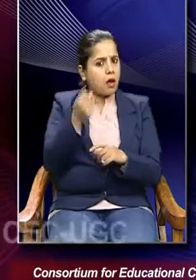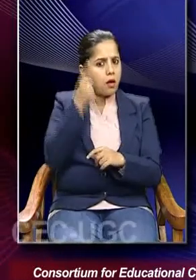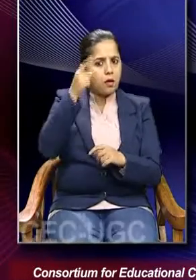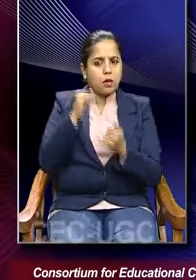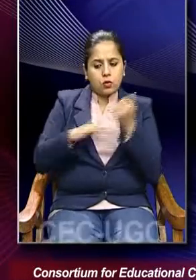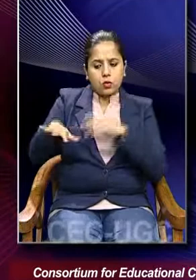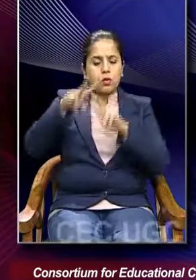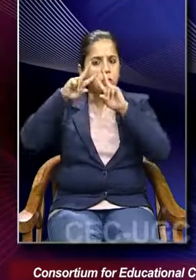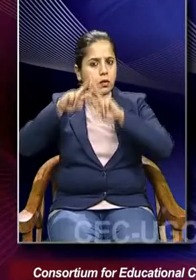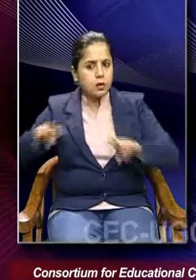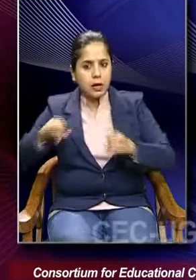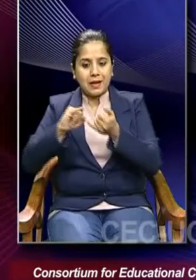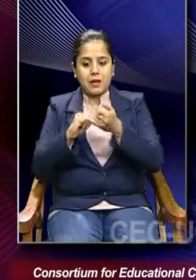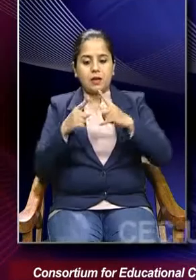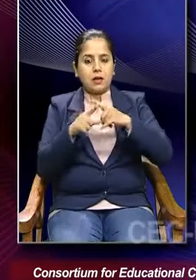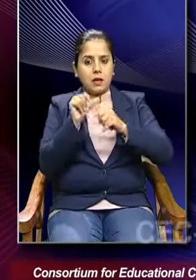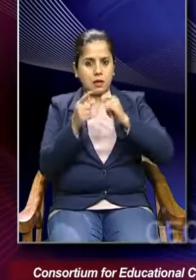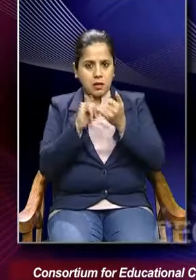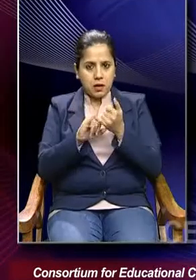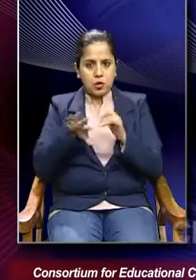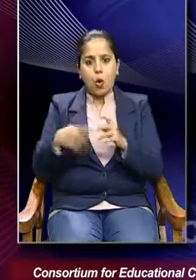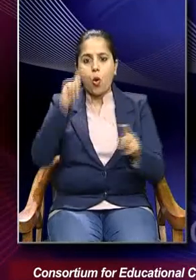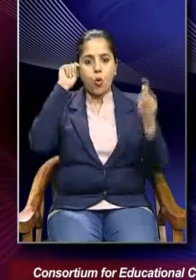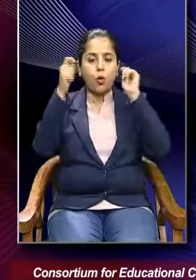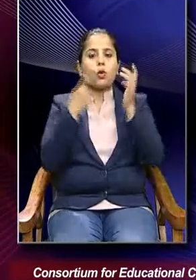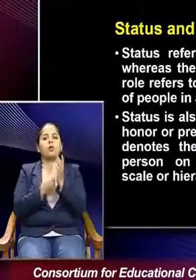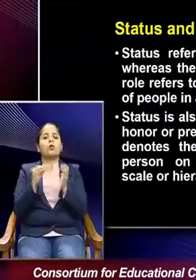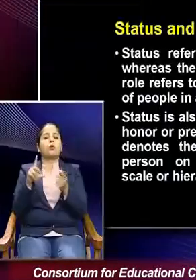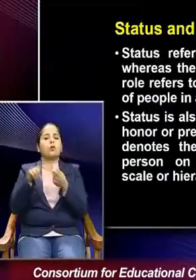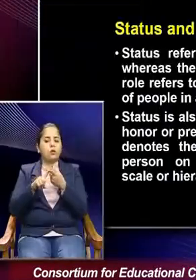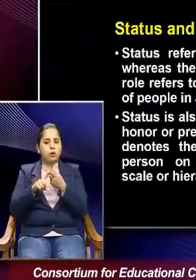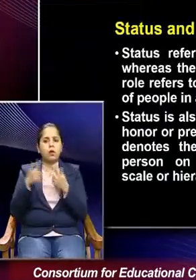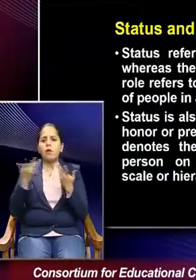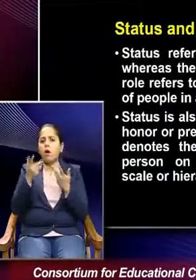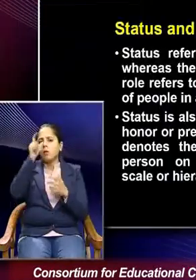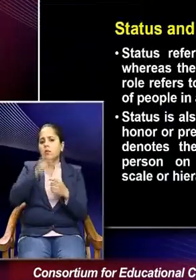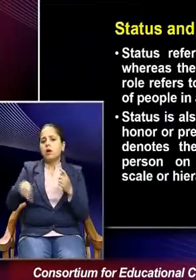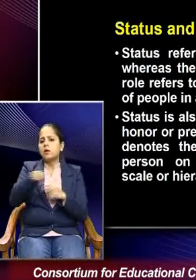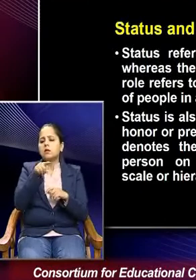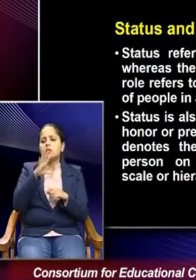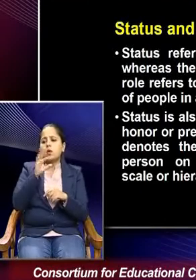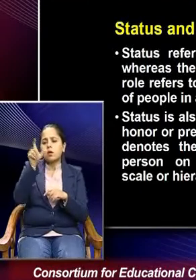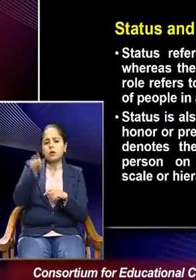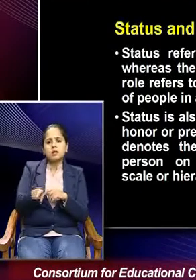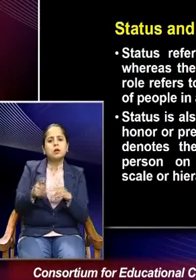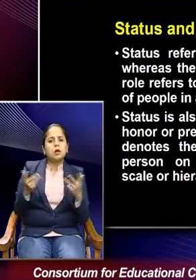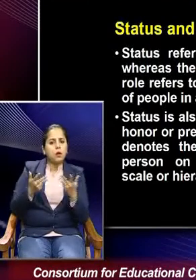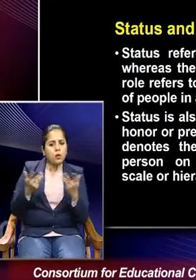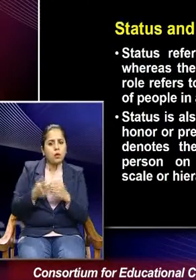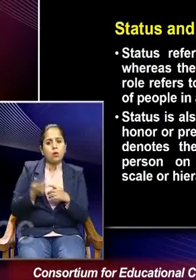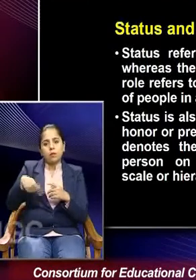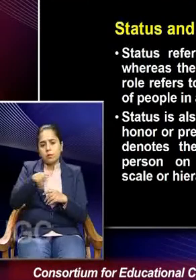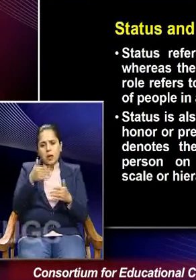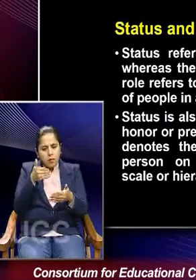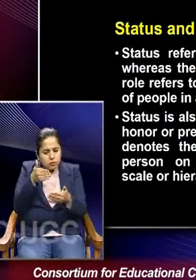sociology is status and role. Status refers to what a person is, whereas the